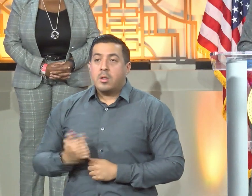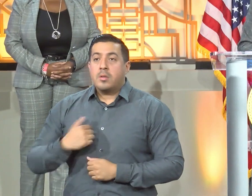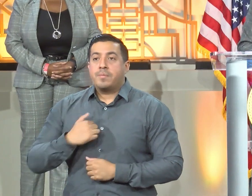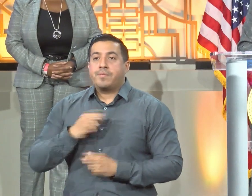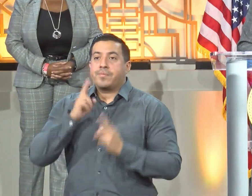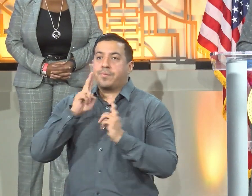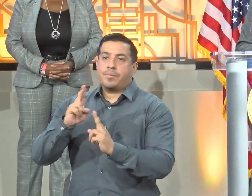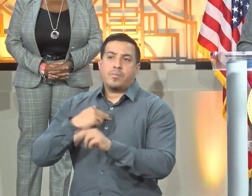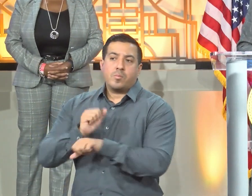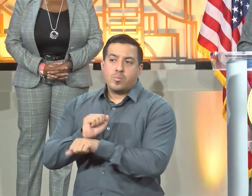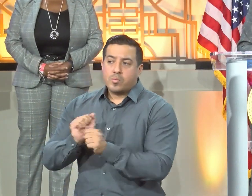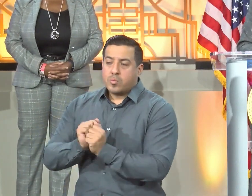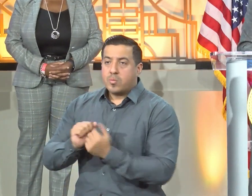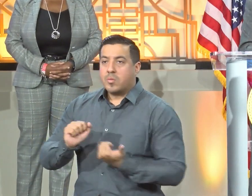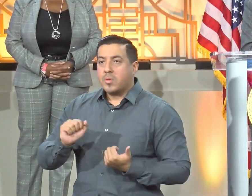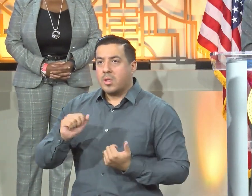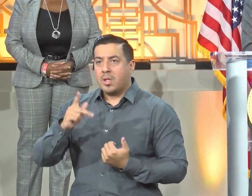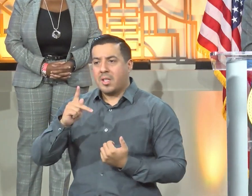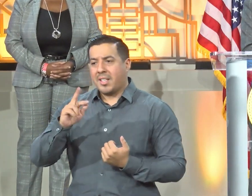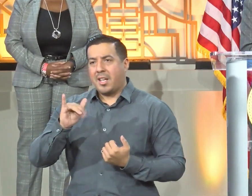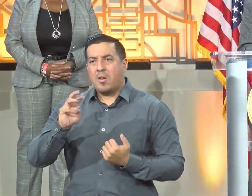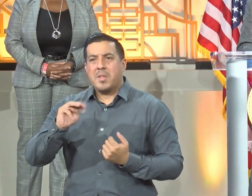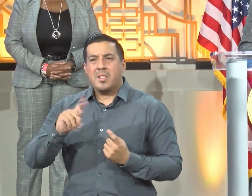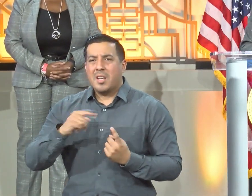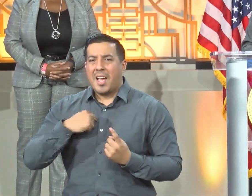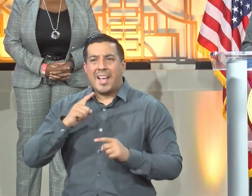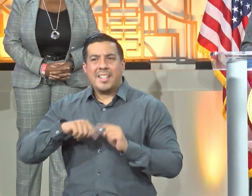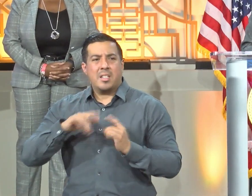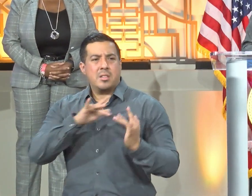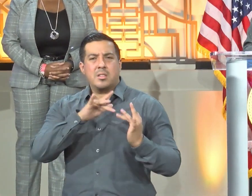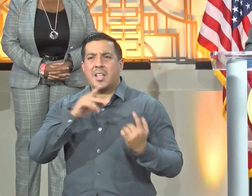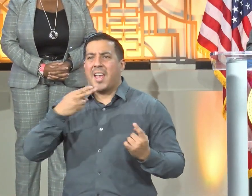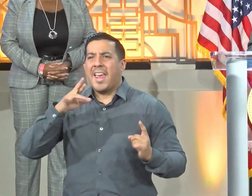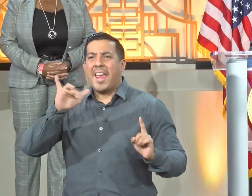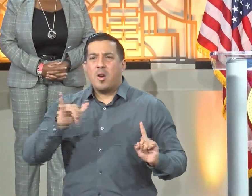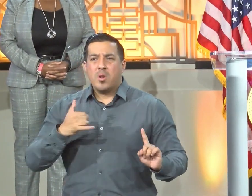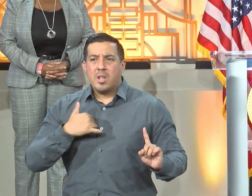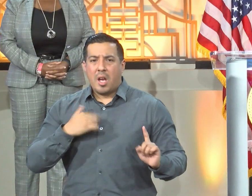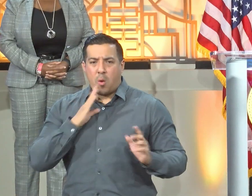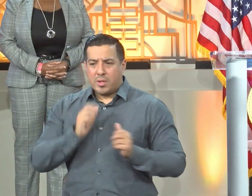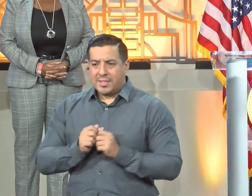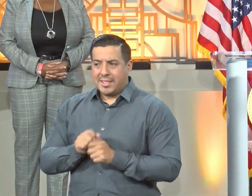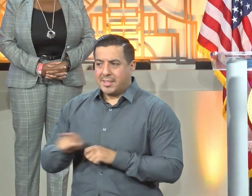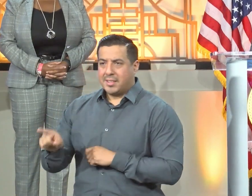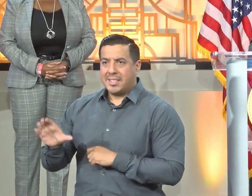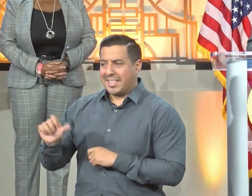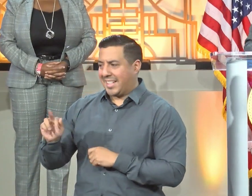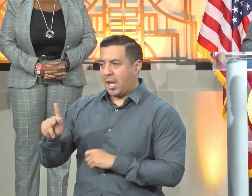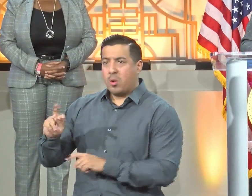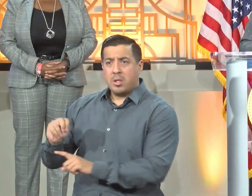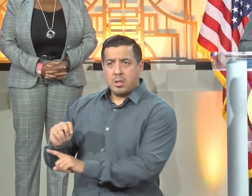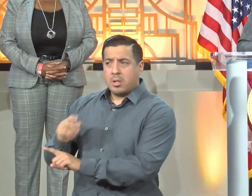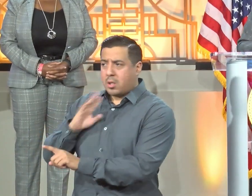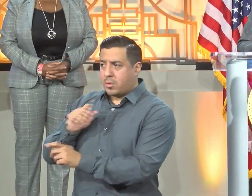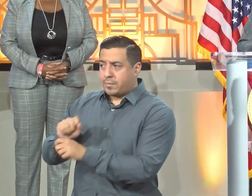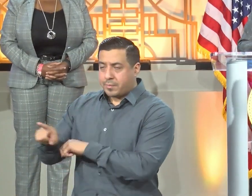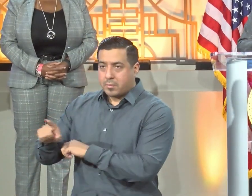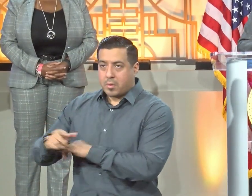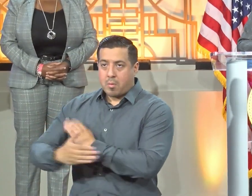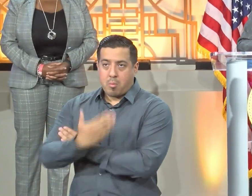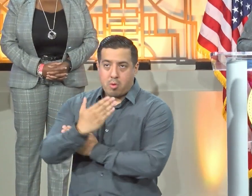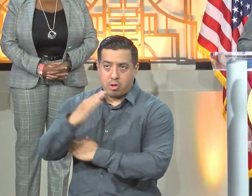privilege of working also with Carolyn. When I couldn't reach Harry, I would text Carolyn in the morning, noon,